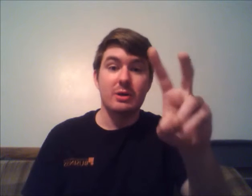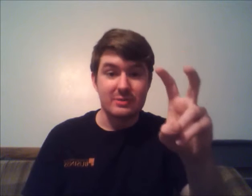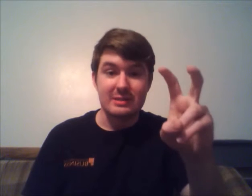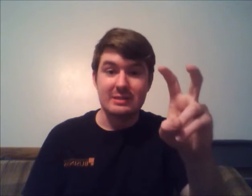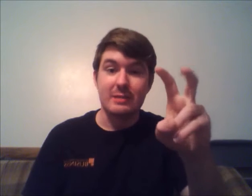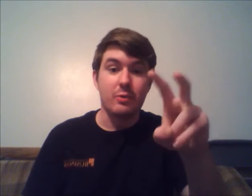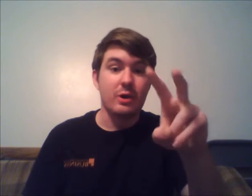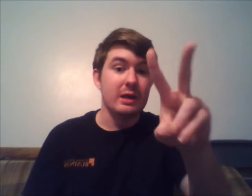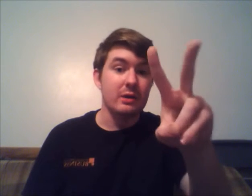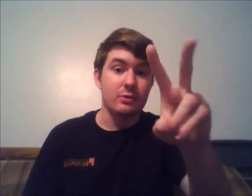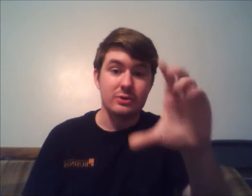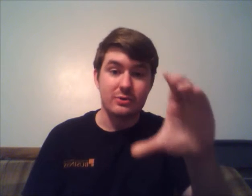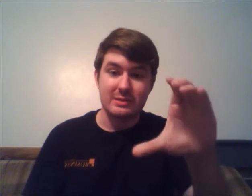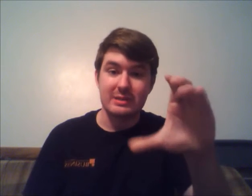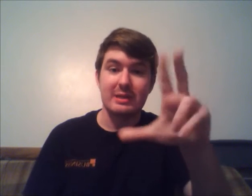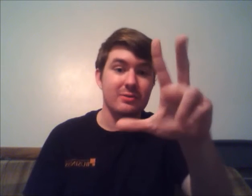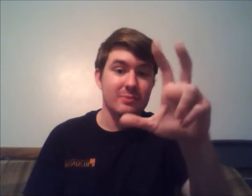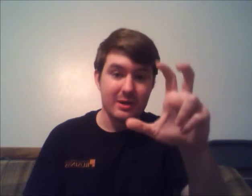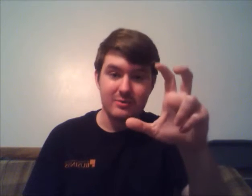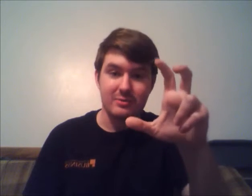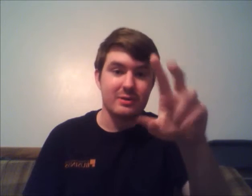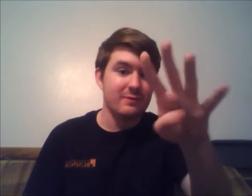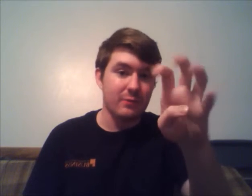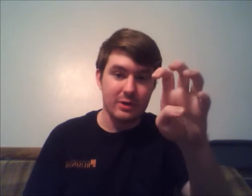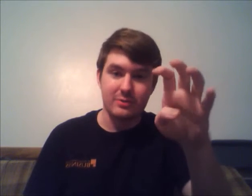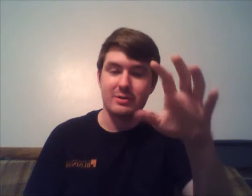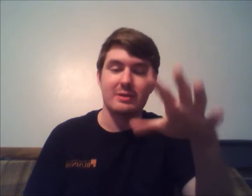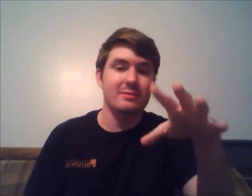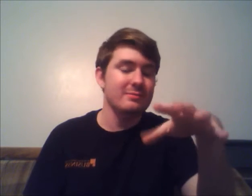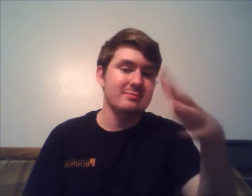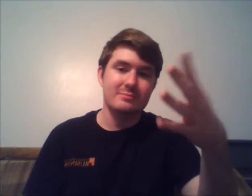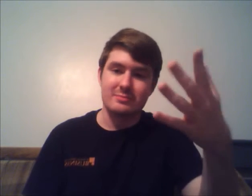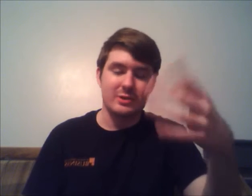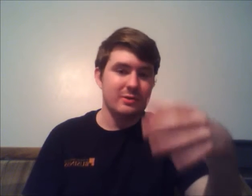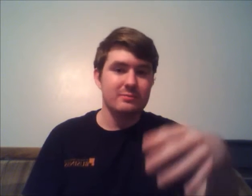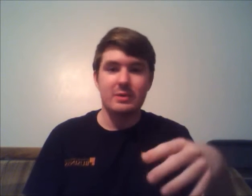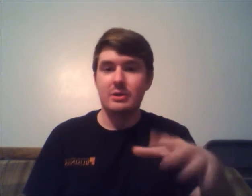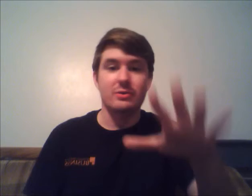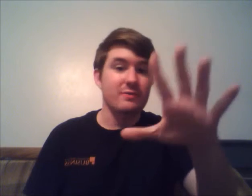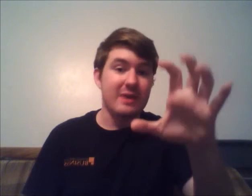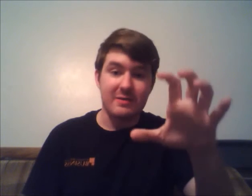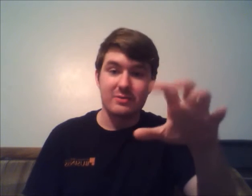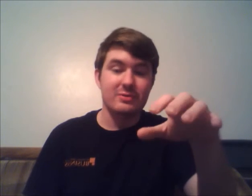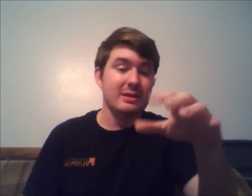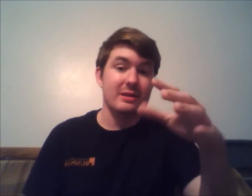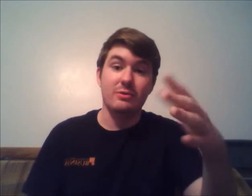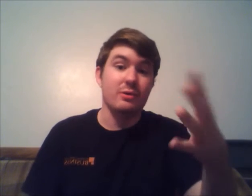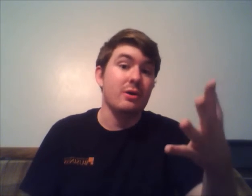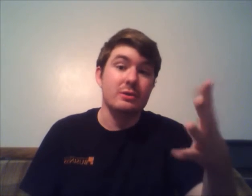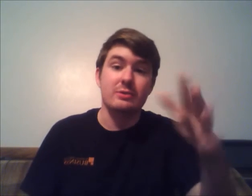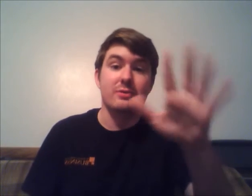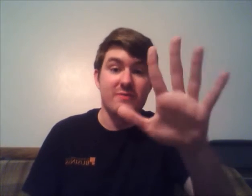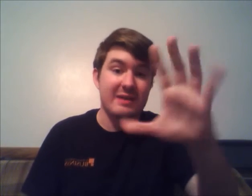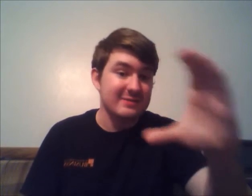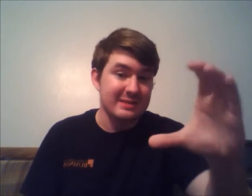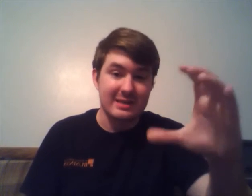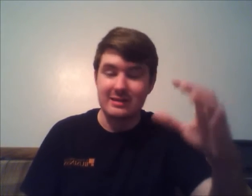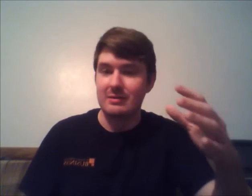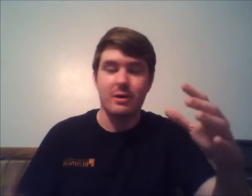is the same way, or 2C, 300, 400, you know, you can do 500. You can also do 5C.